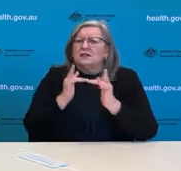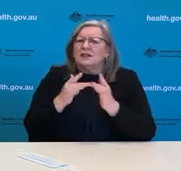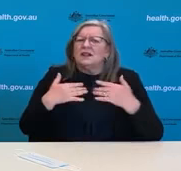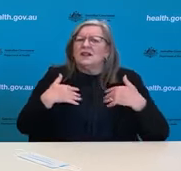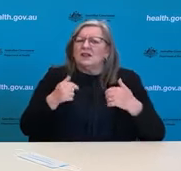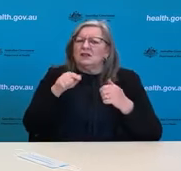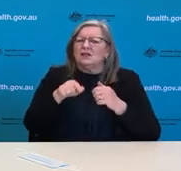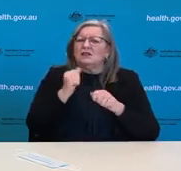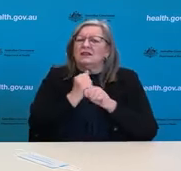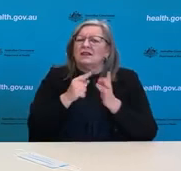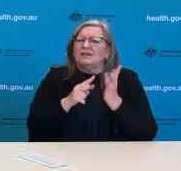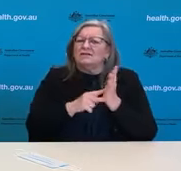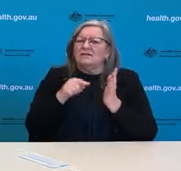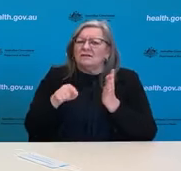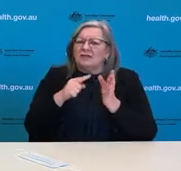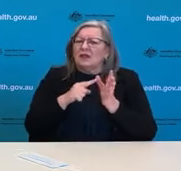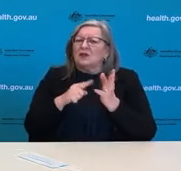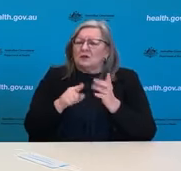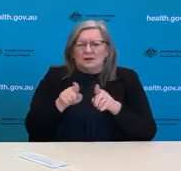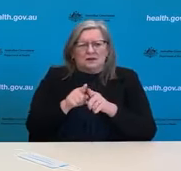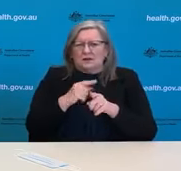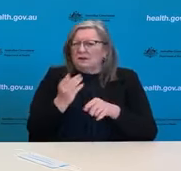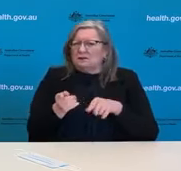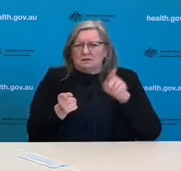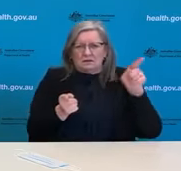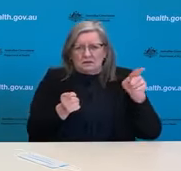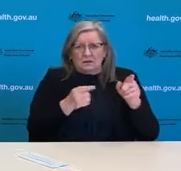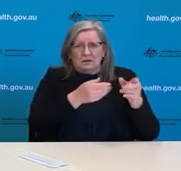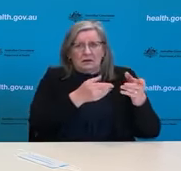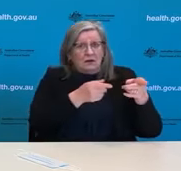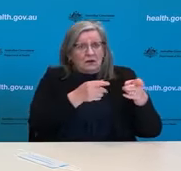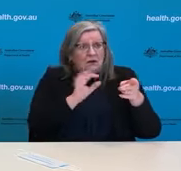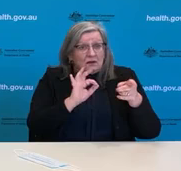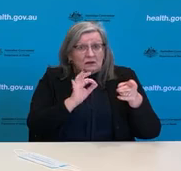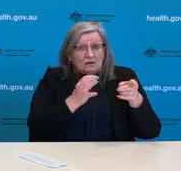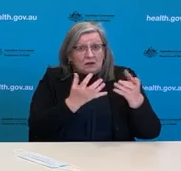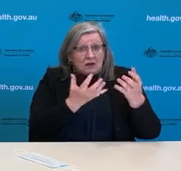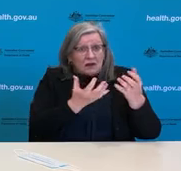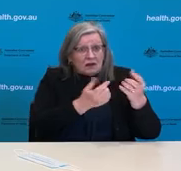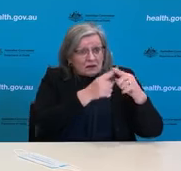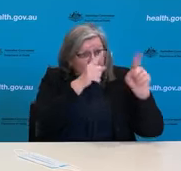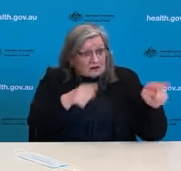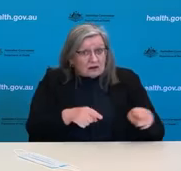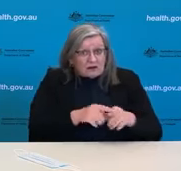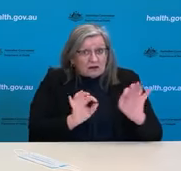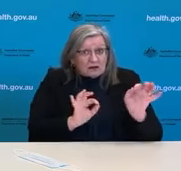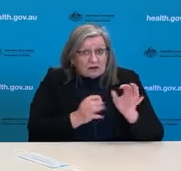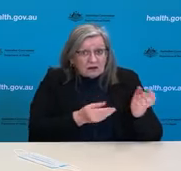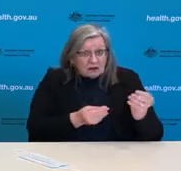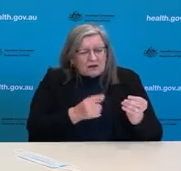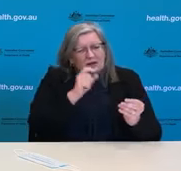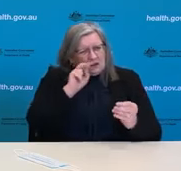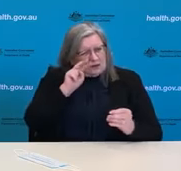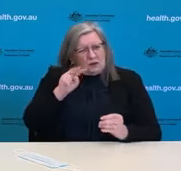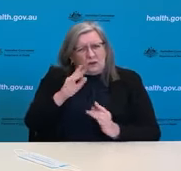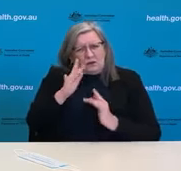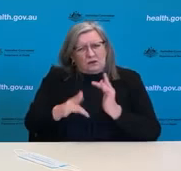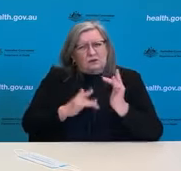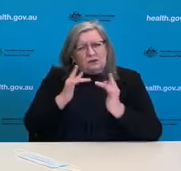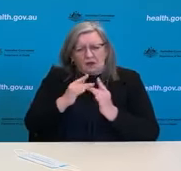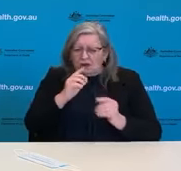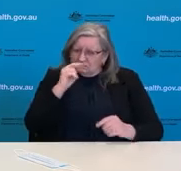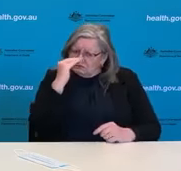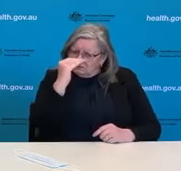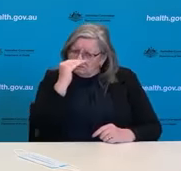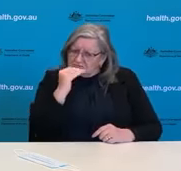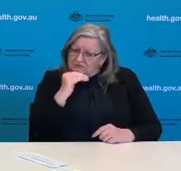health.gov.au. If you don't get a printout, you can go to the website and we have information there for people who